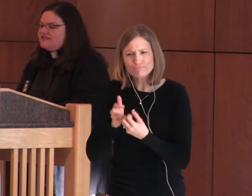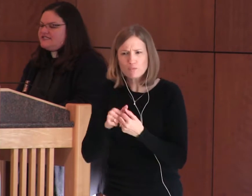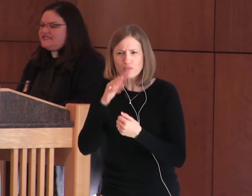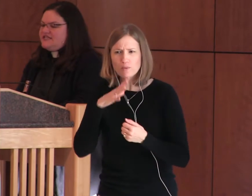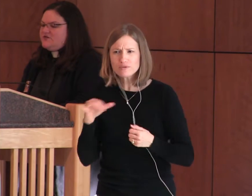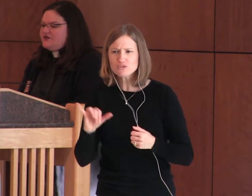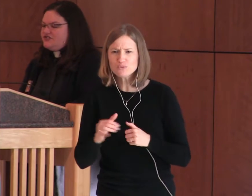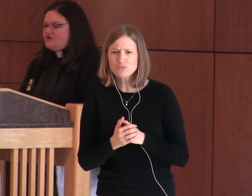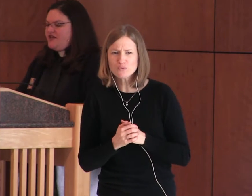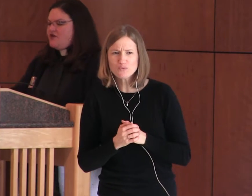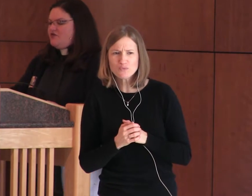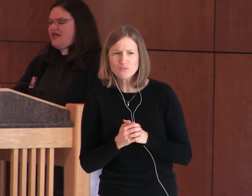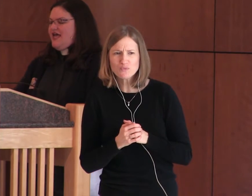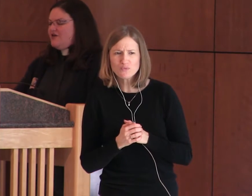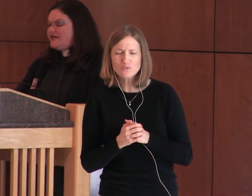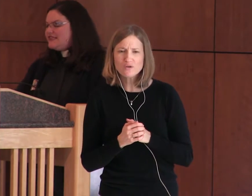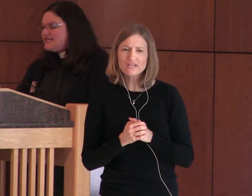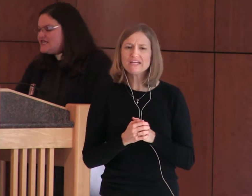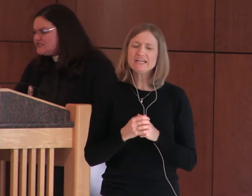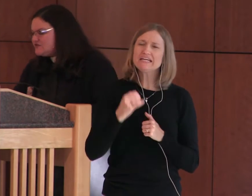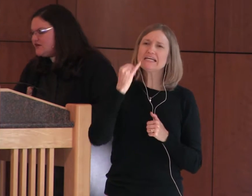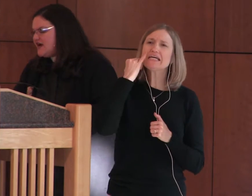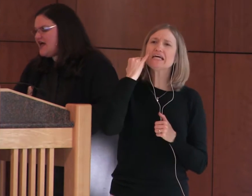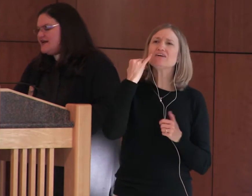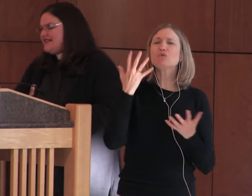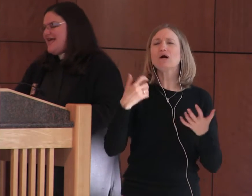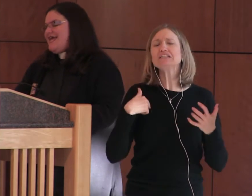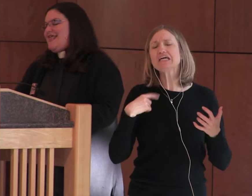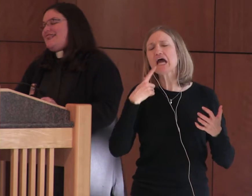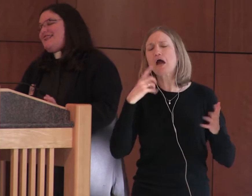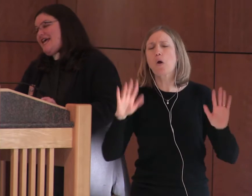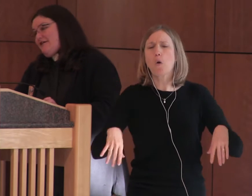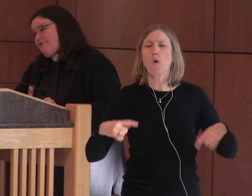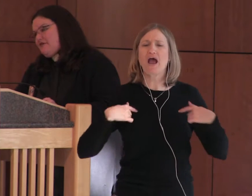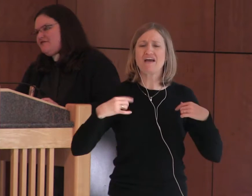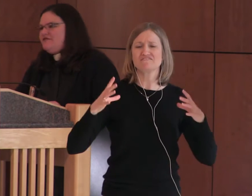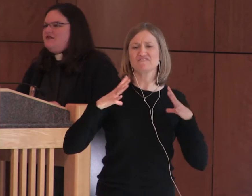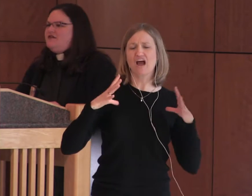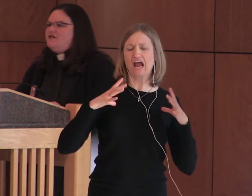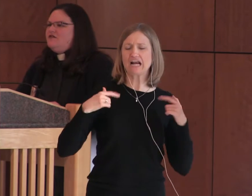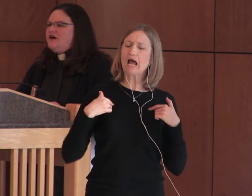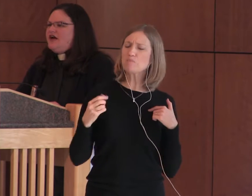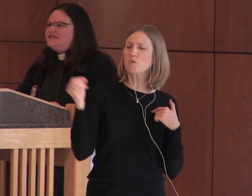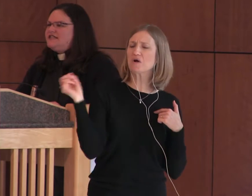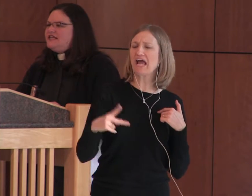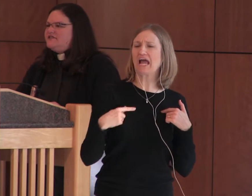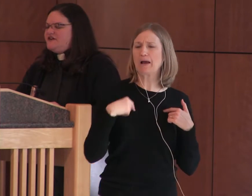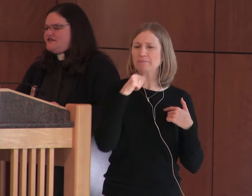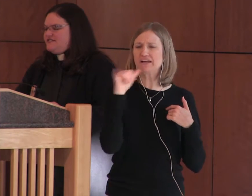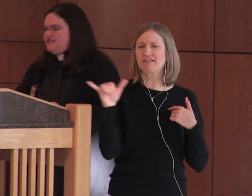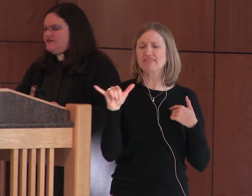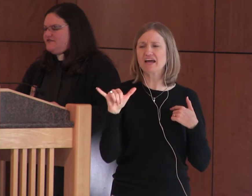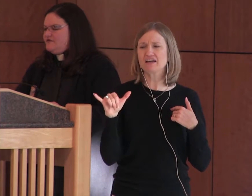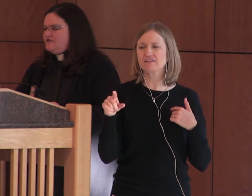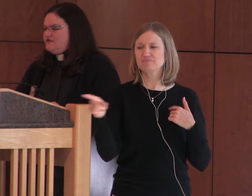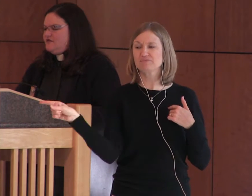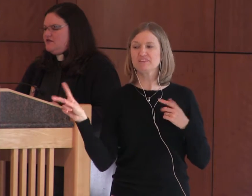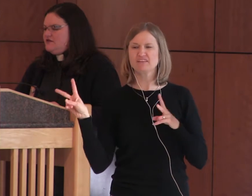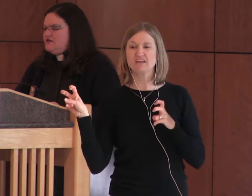When we want to say that we're doing okay, or at least we're not like them, we're acting like the